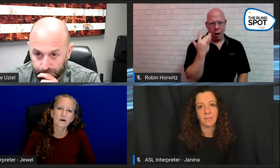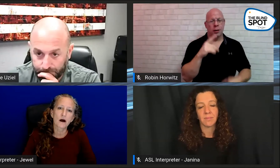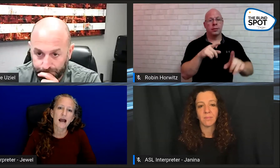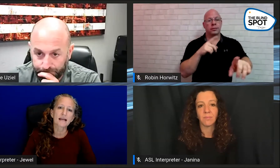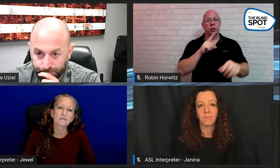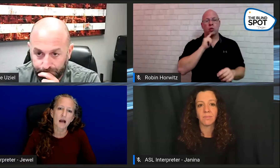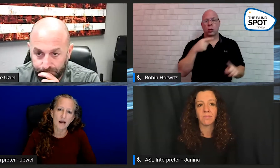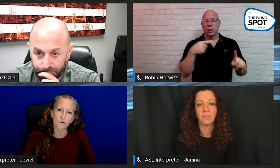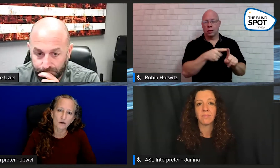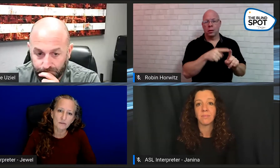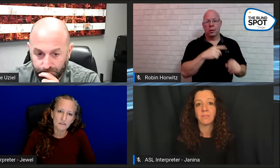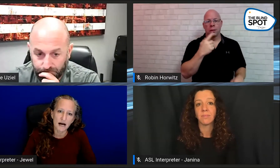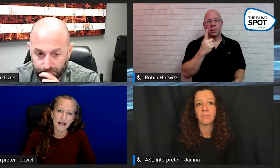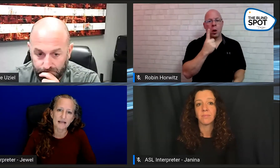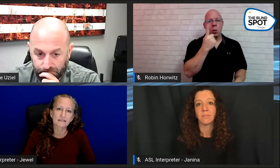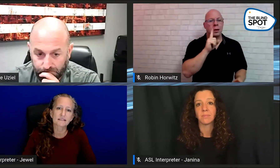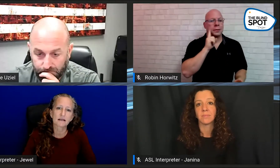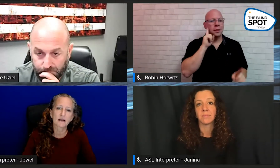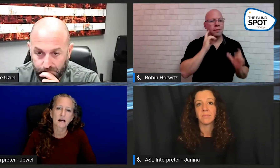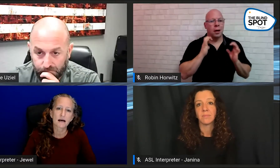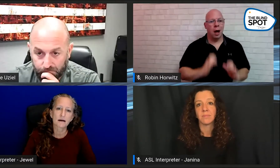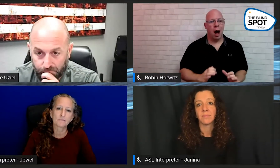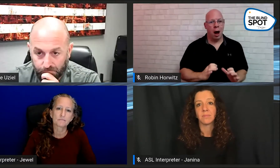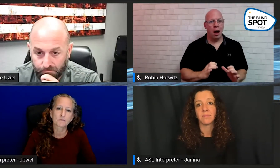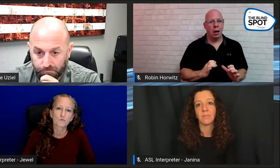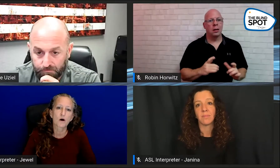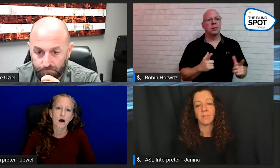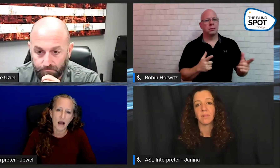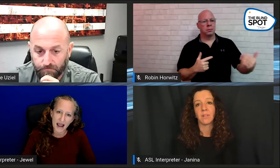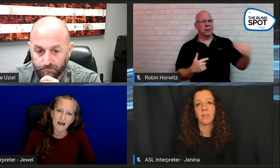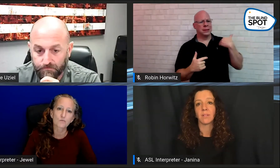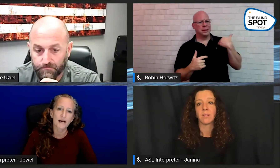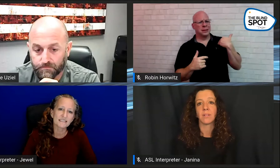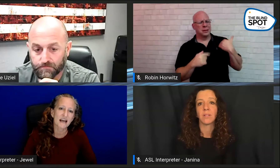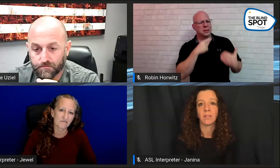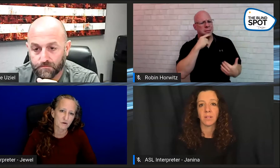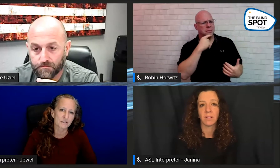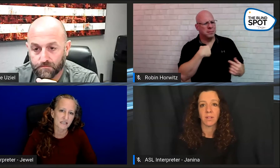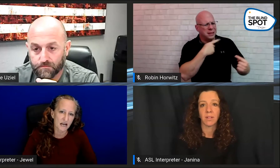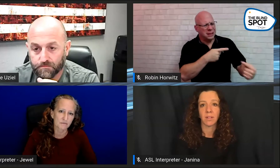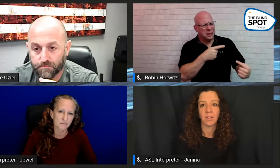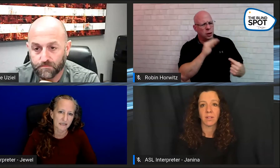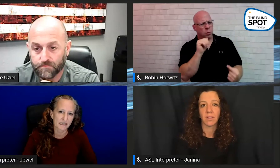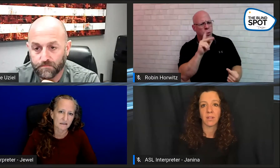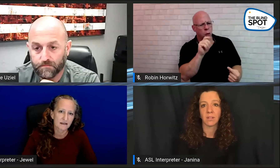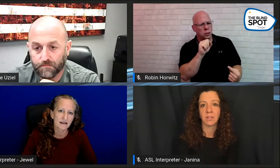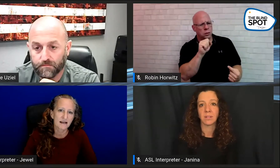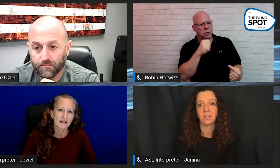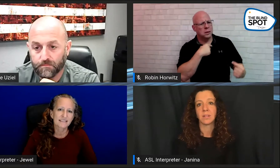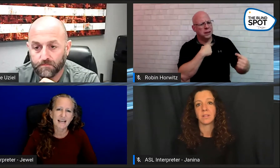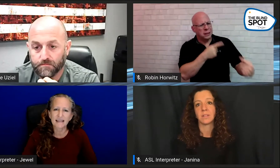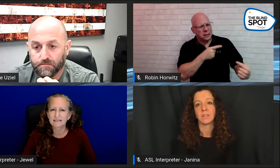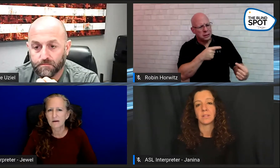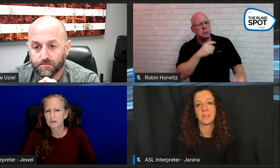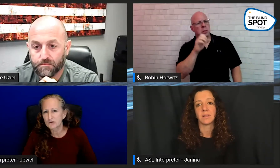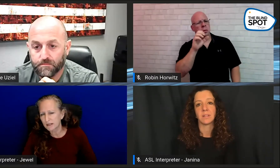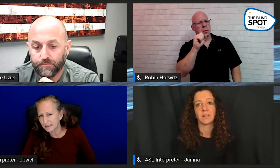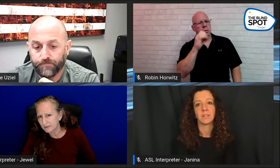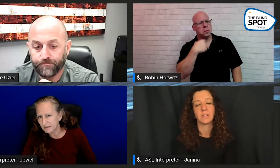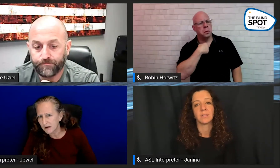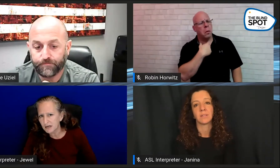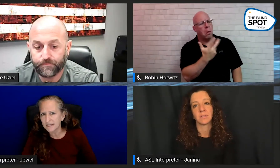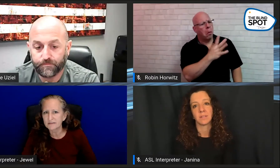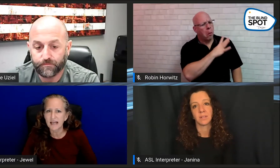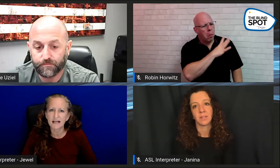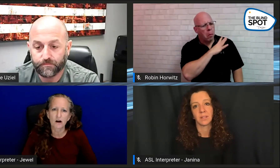So I work with clients. Well, I had one deaf person come to me saying they were struggling